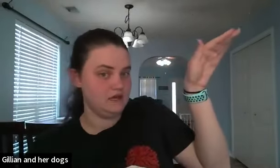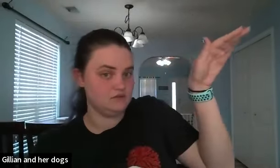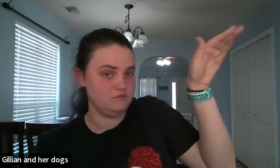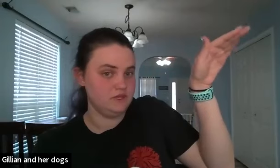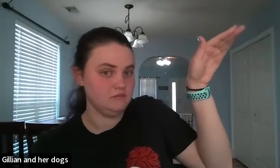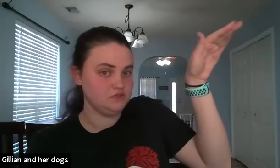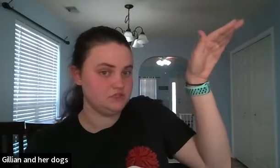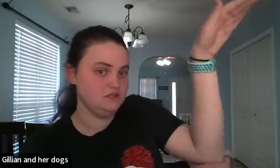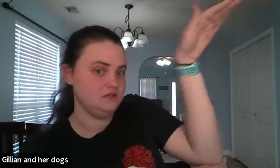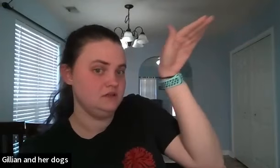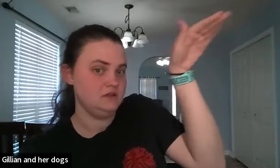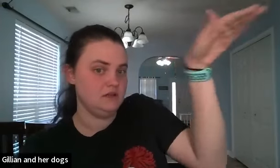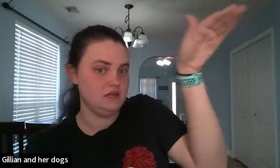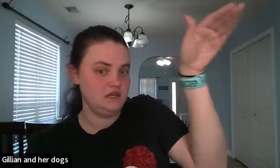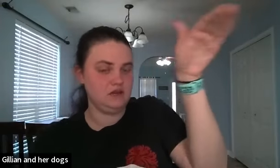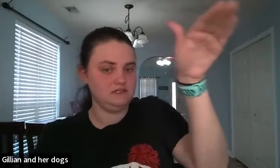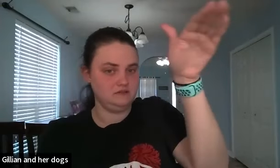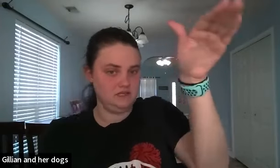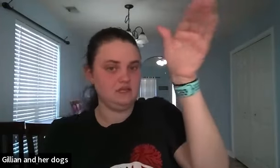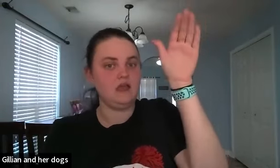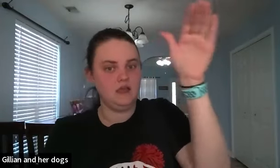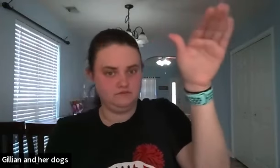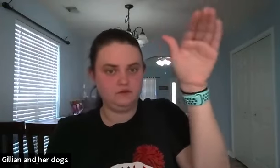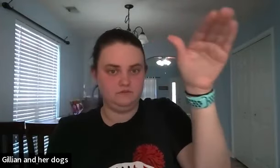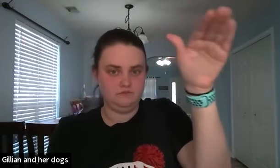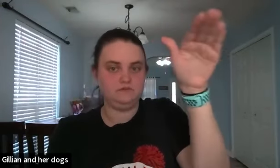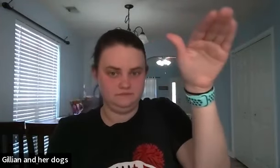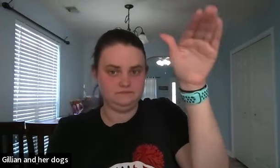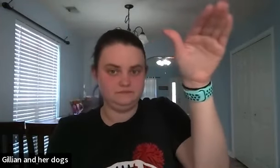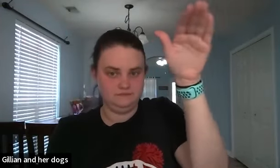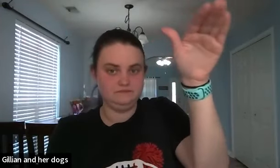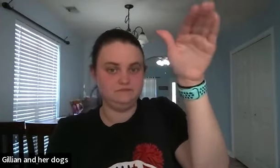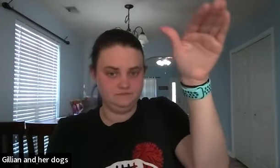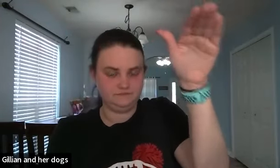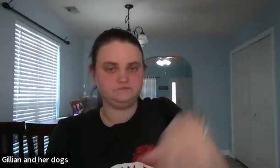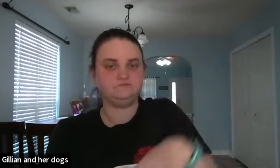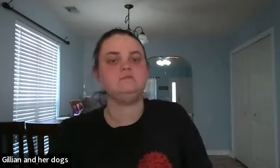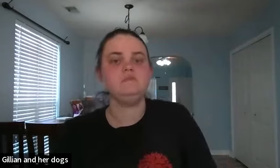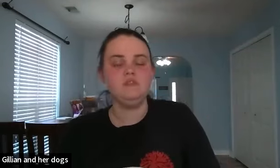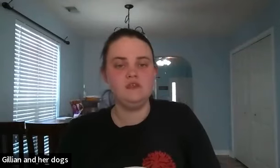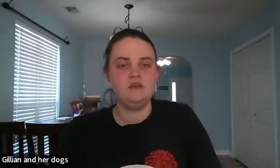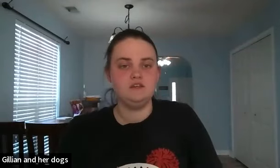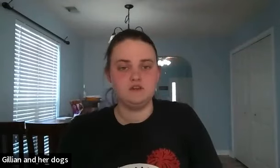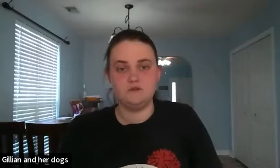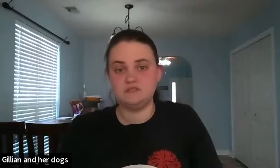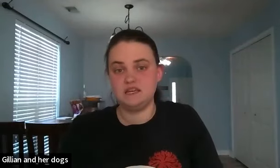sort of bent motion and you're kind of tilting it. Yeah, afternoon. Mm-hmm. So if you were saying